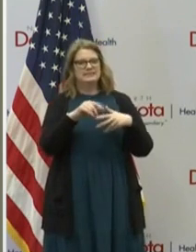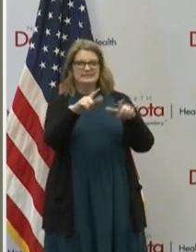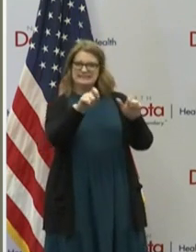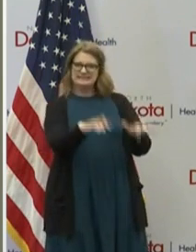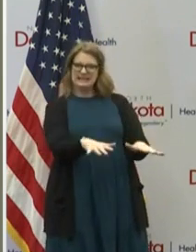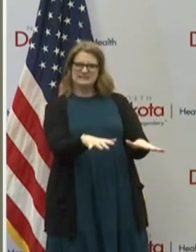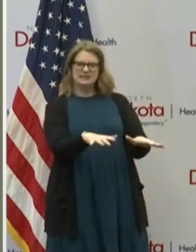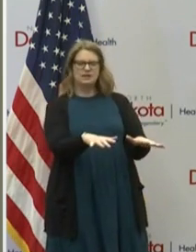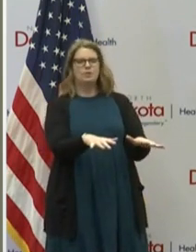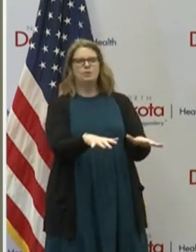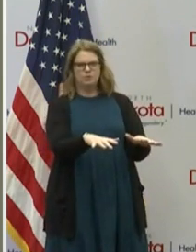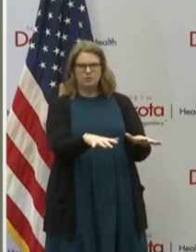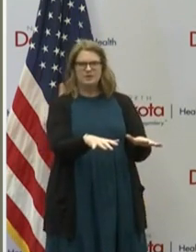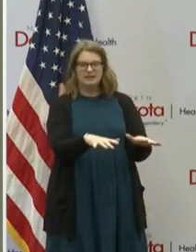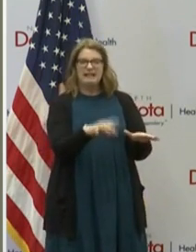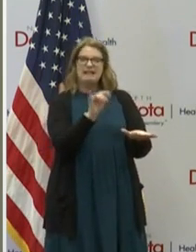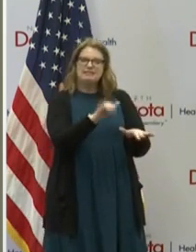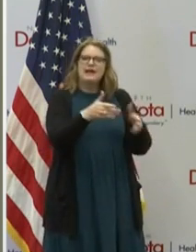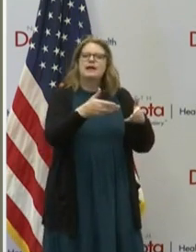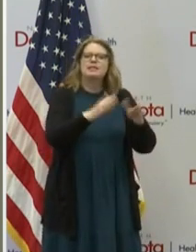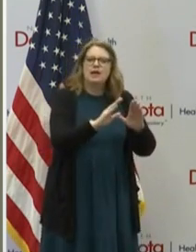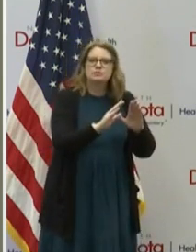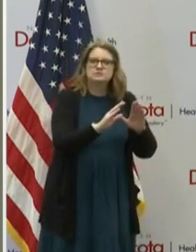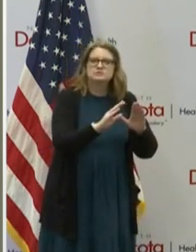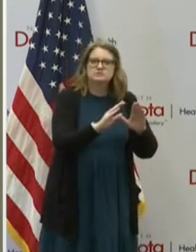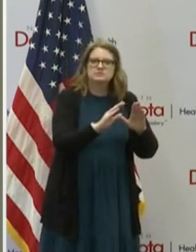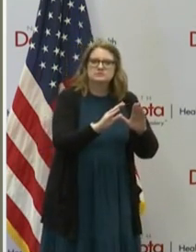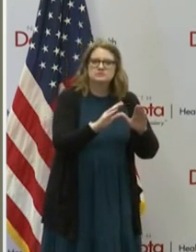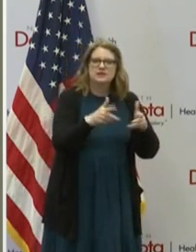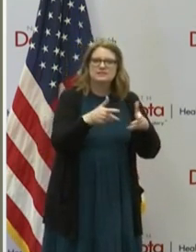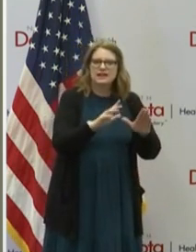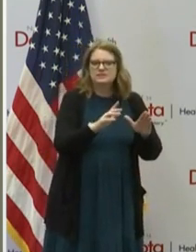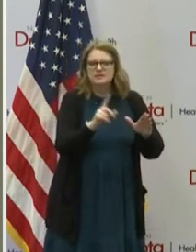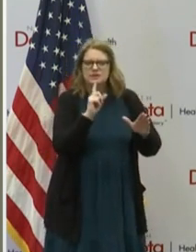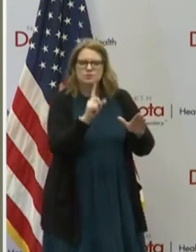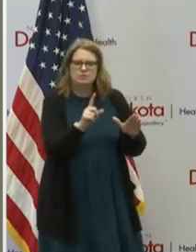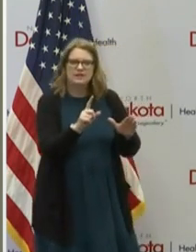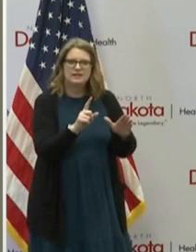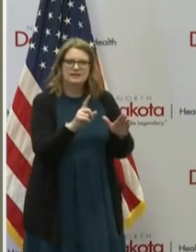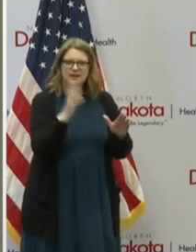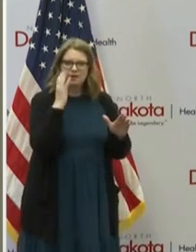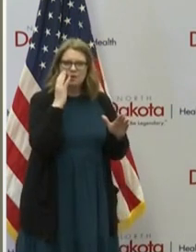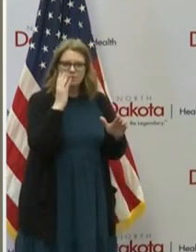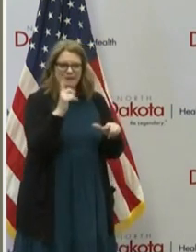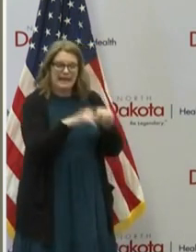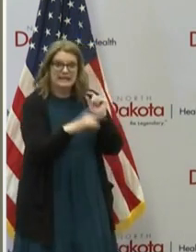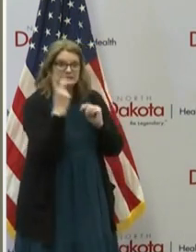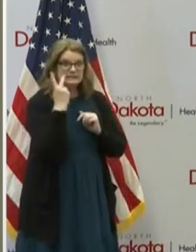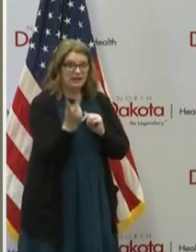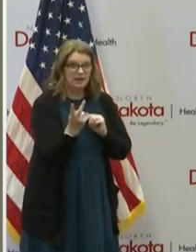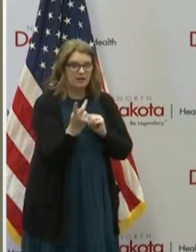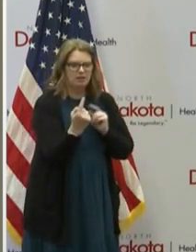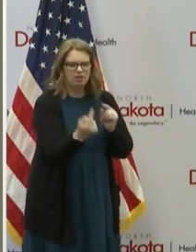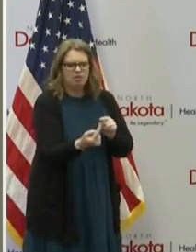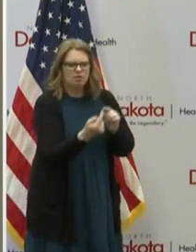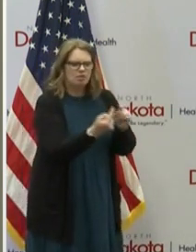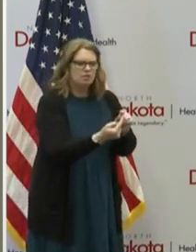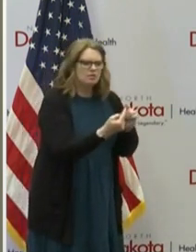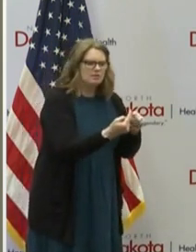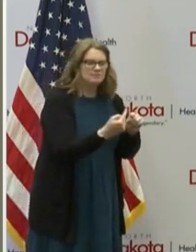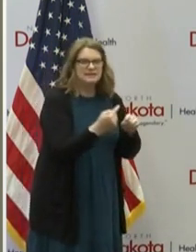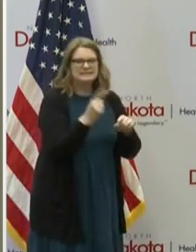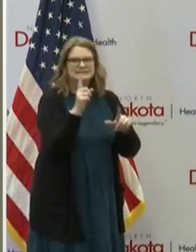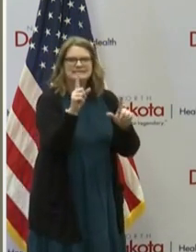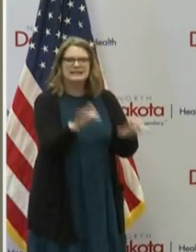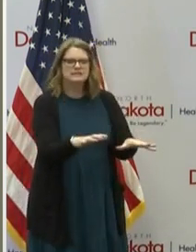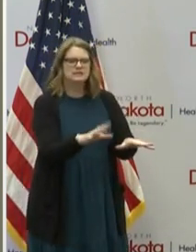testing is the thing that allows us to find out, as we say, this invisible enemy that we've been fighting. Testing is the way